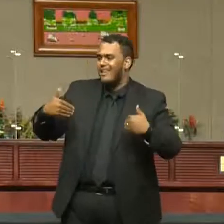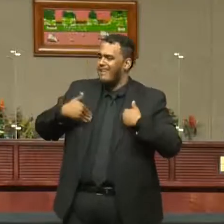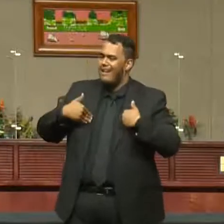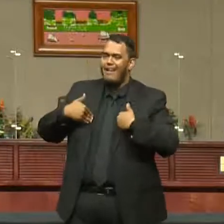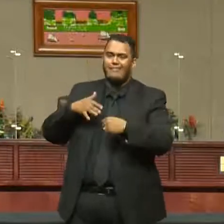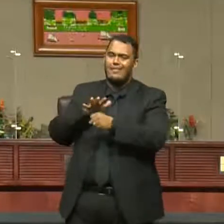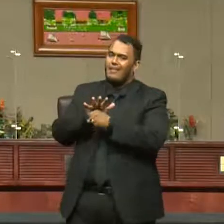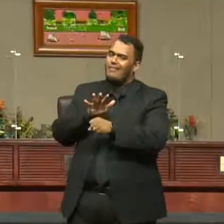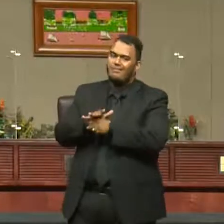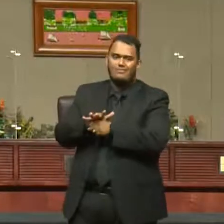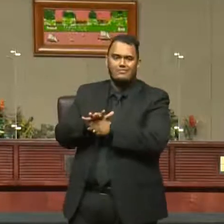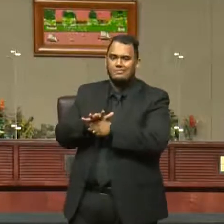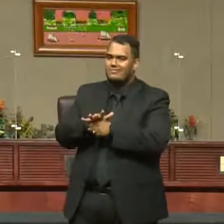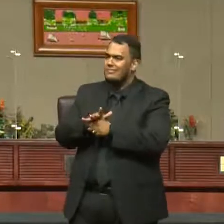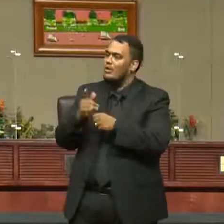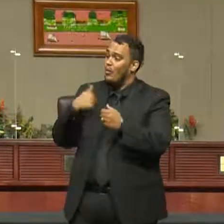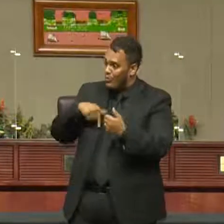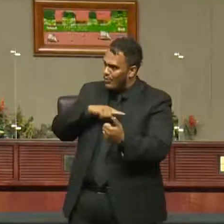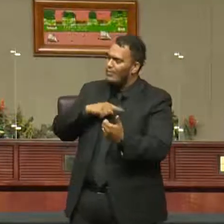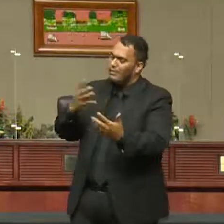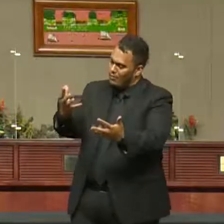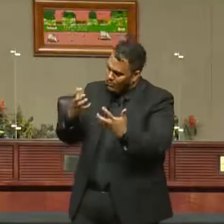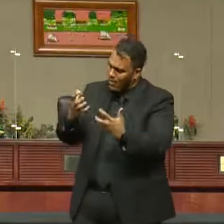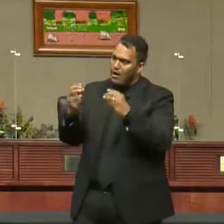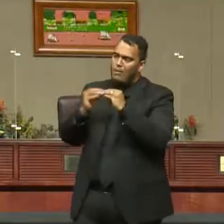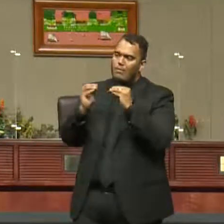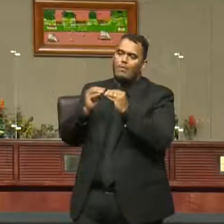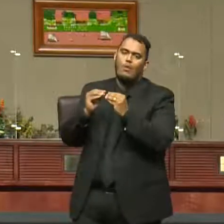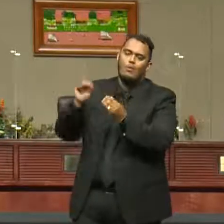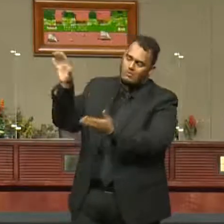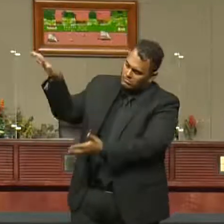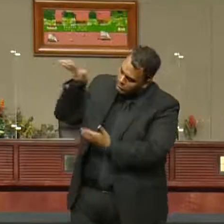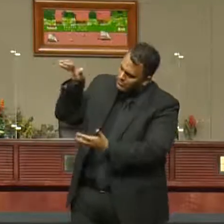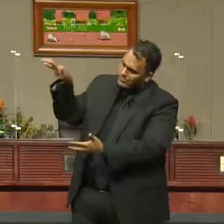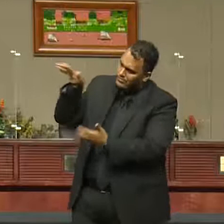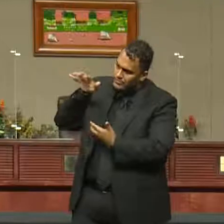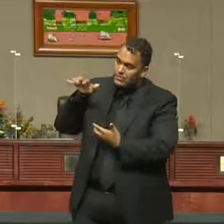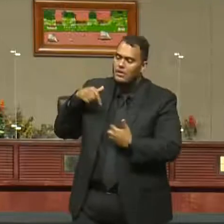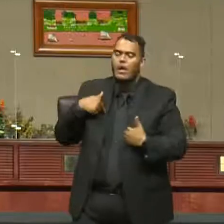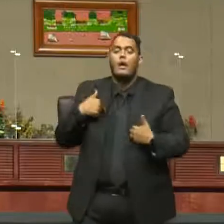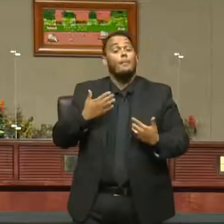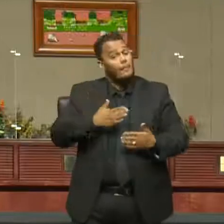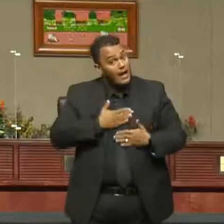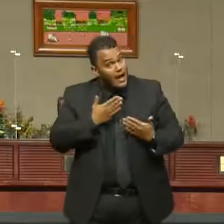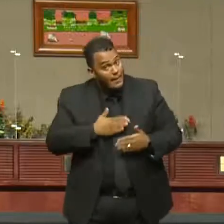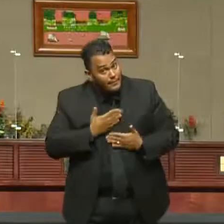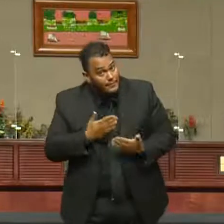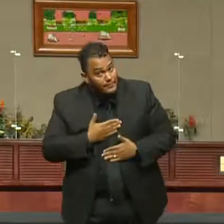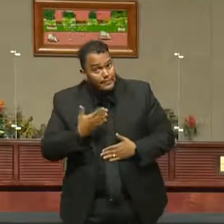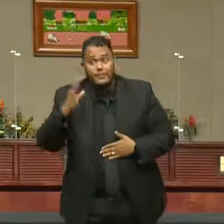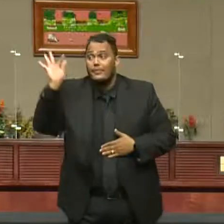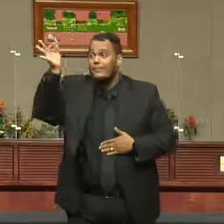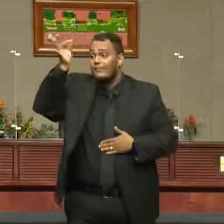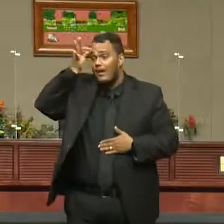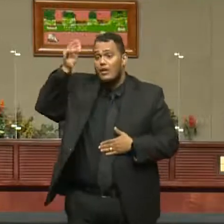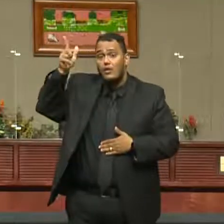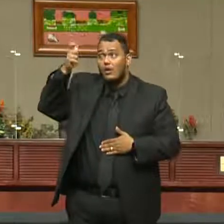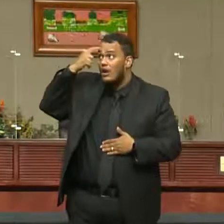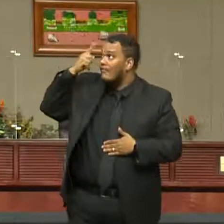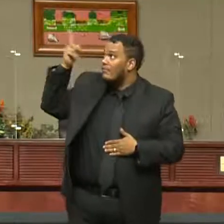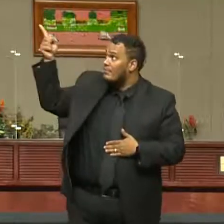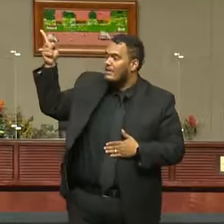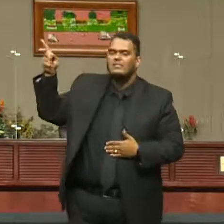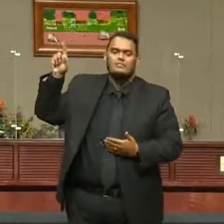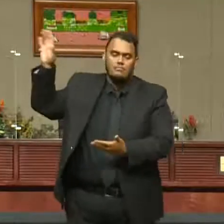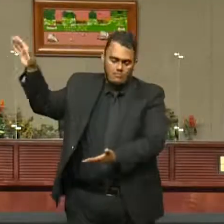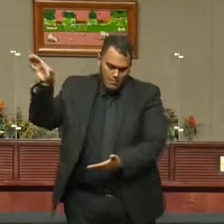am thankful that the federal government has saw fit to keep the FEMA site operational through the end of May,